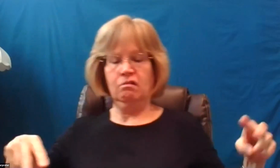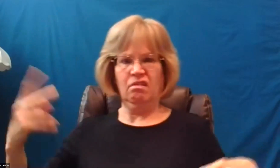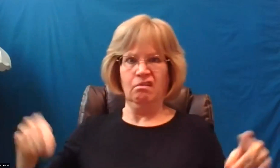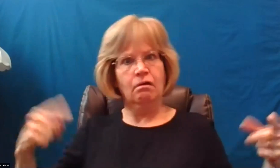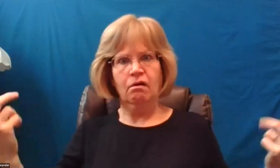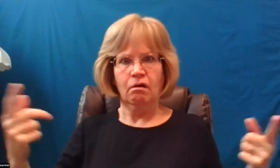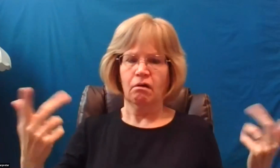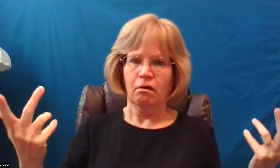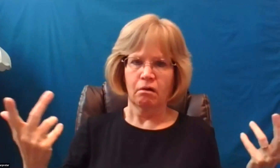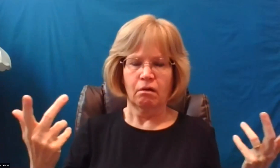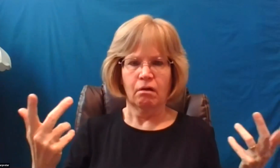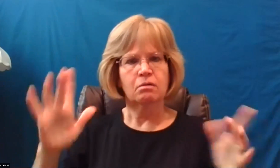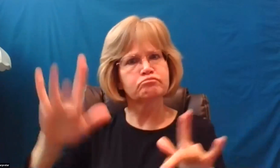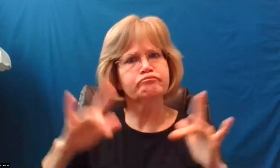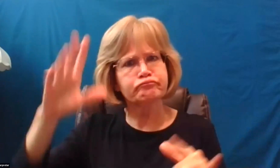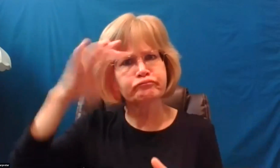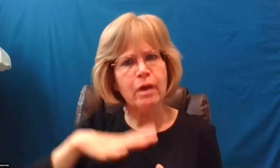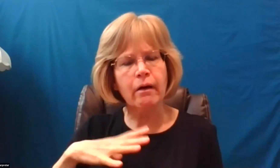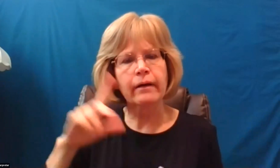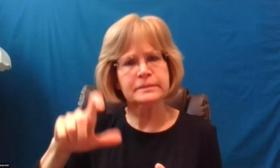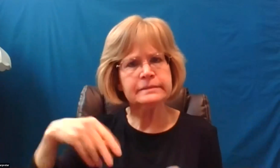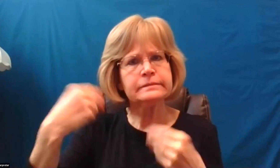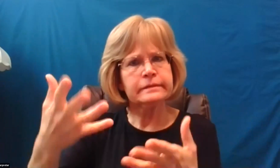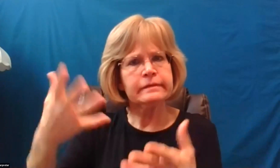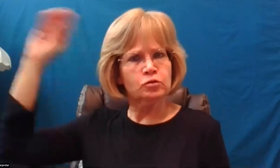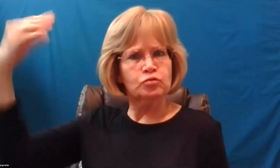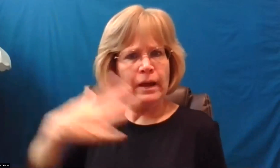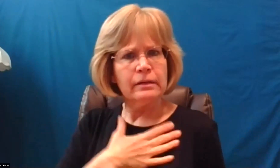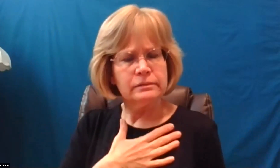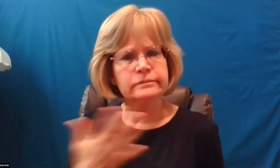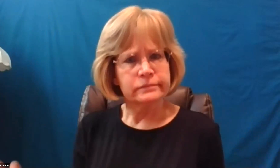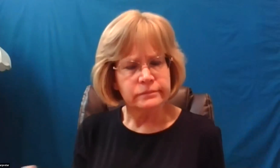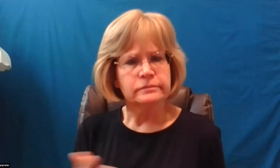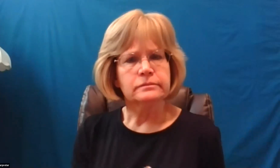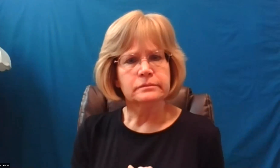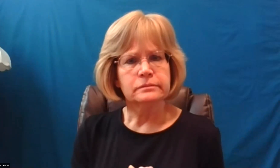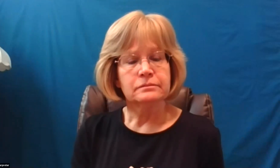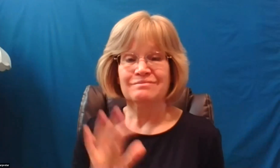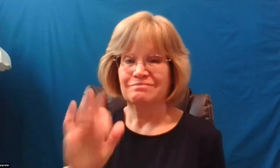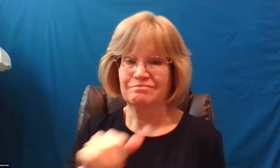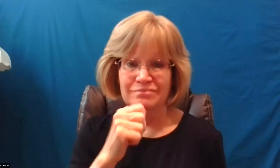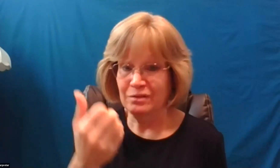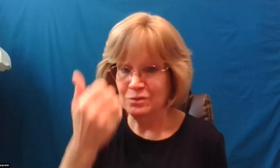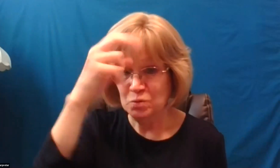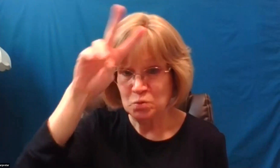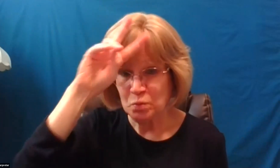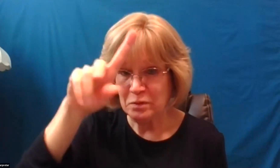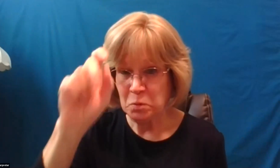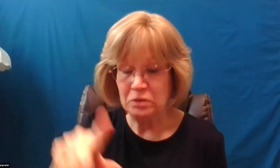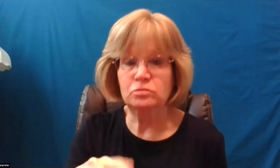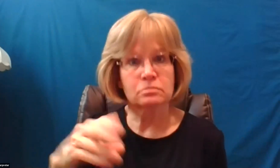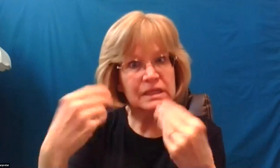guy, how about a little grace? That's not a stupid